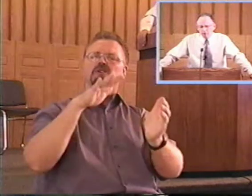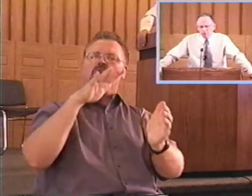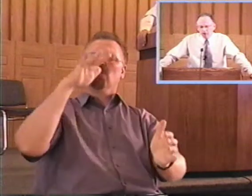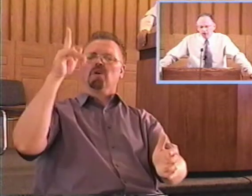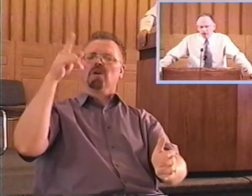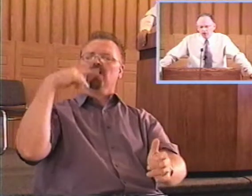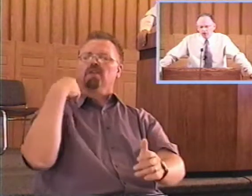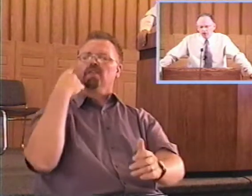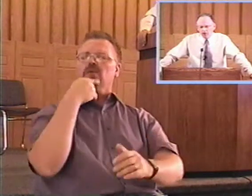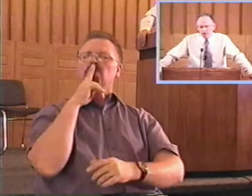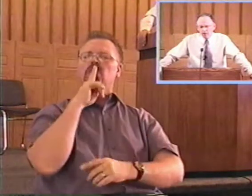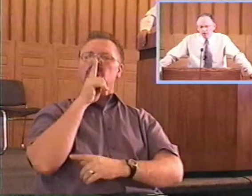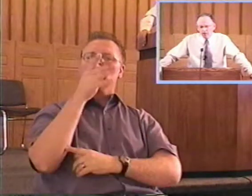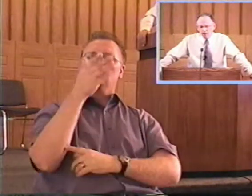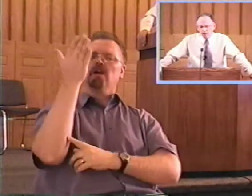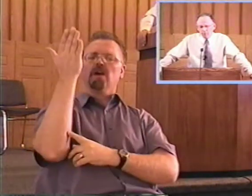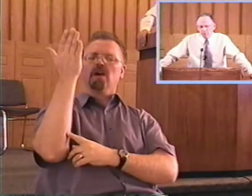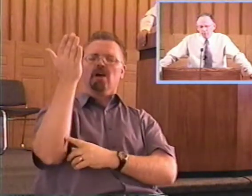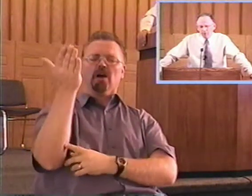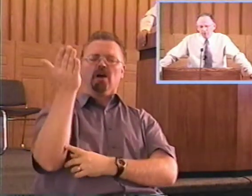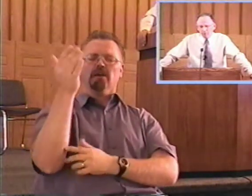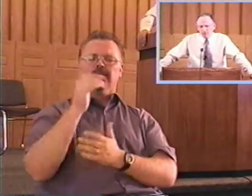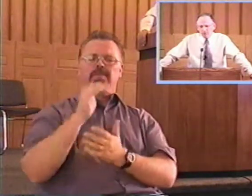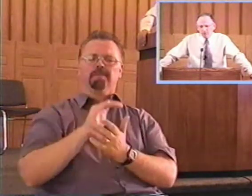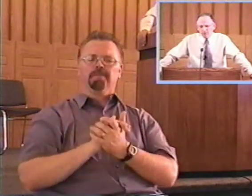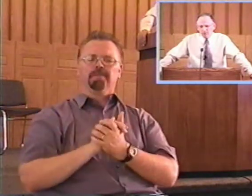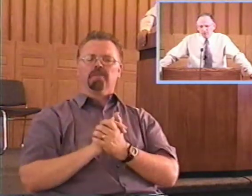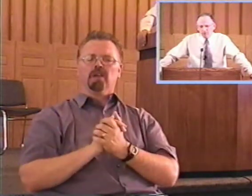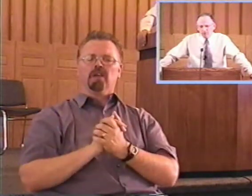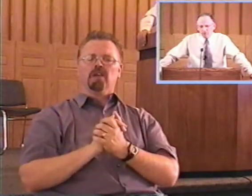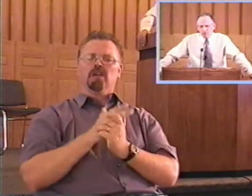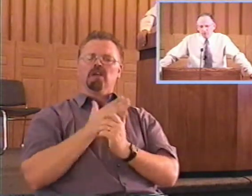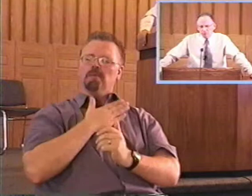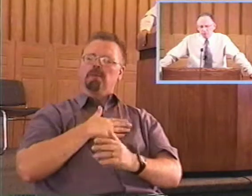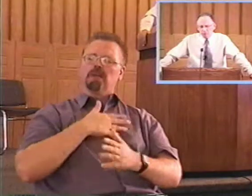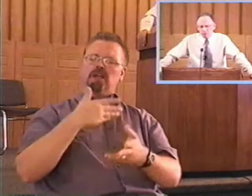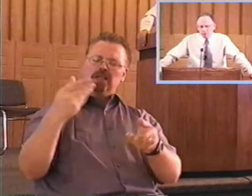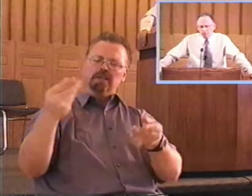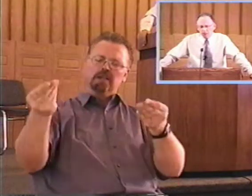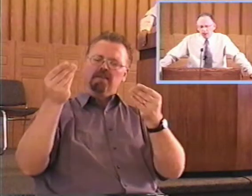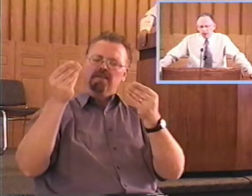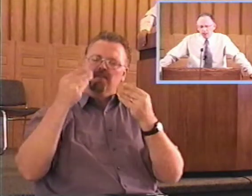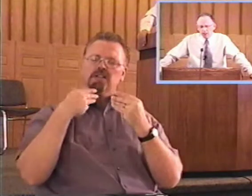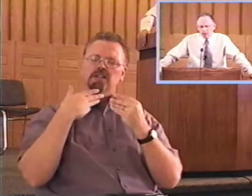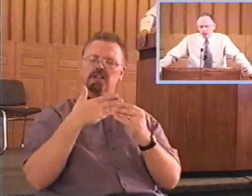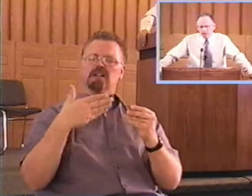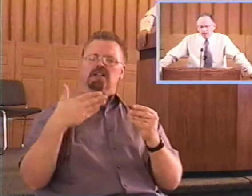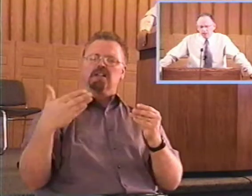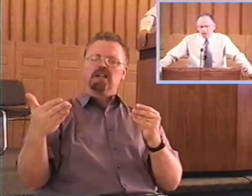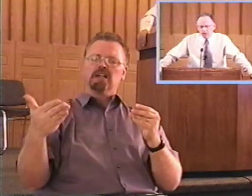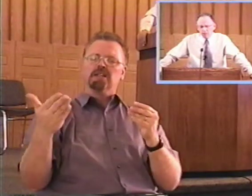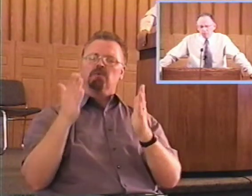of who you really are. Father, please give this to us, we pray.